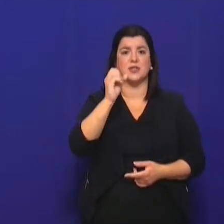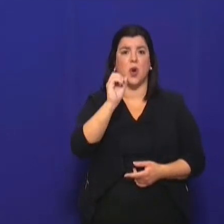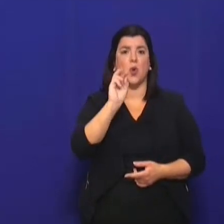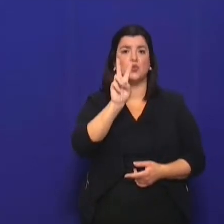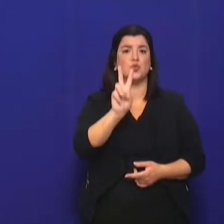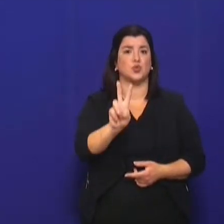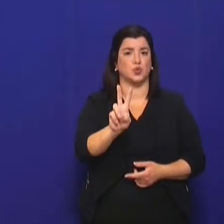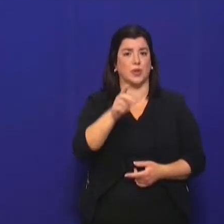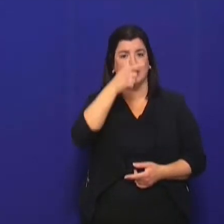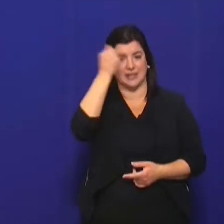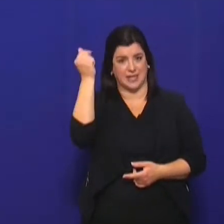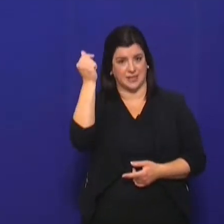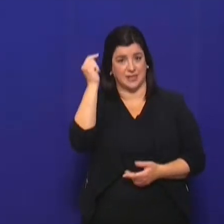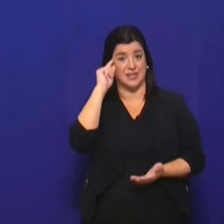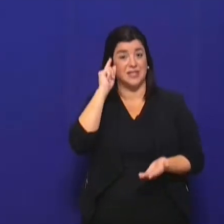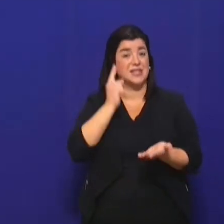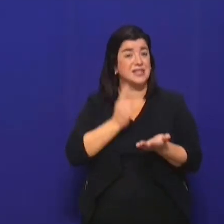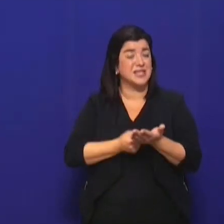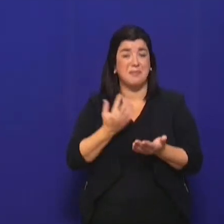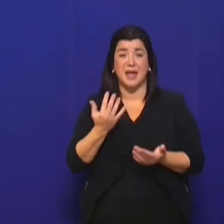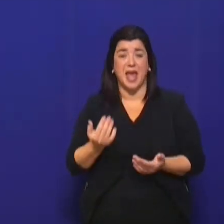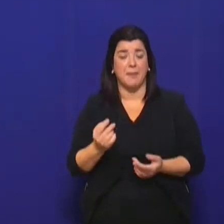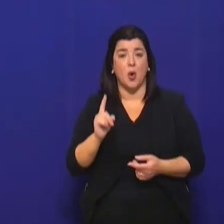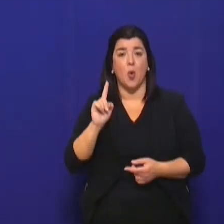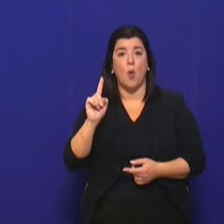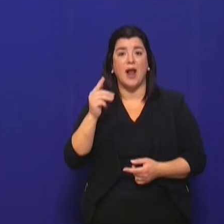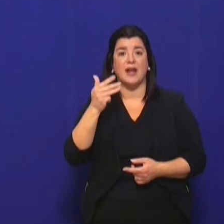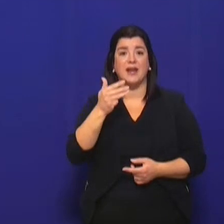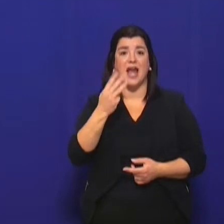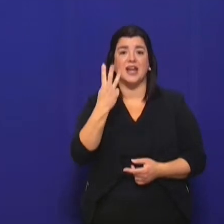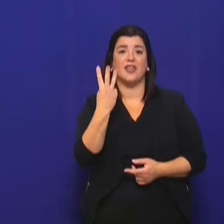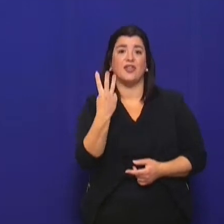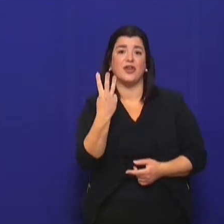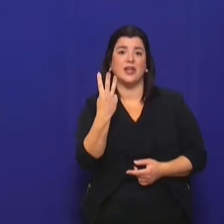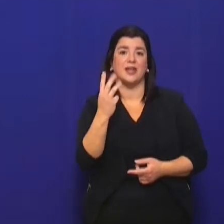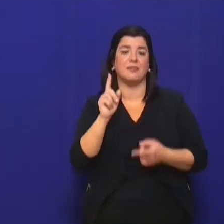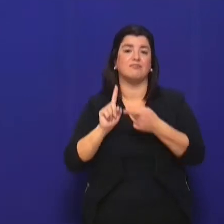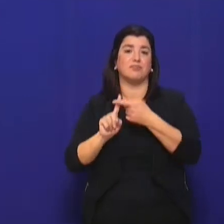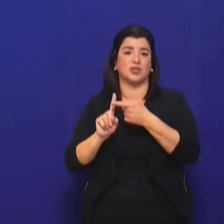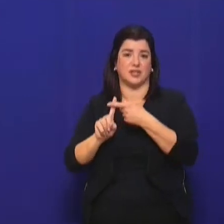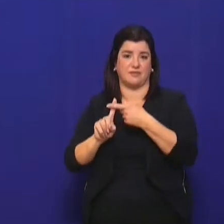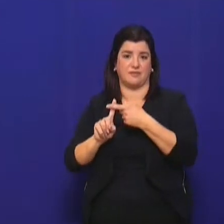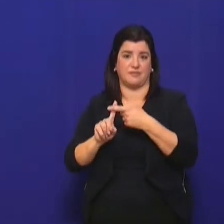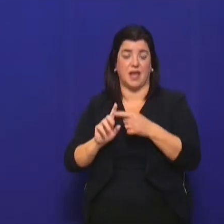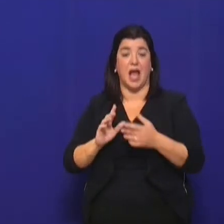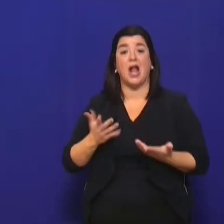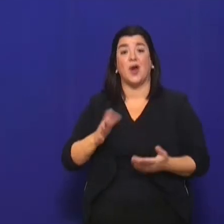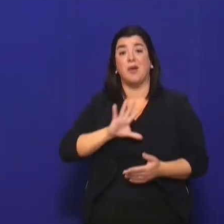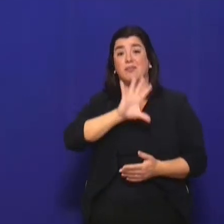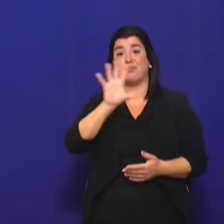sibna 193 cases li huma ġodda u allura t-total ta' każijiet huwa ta'